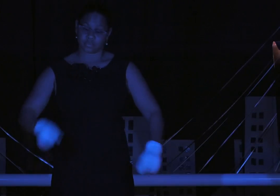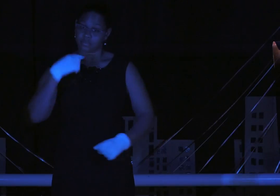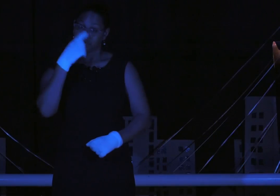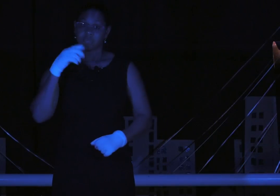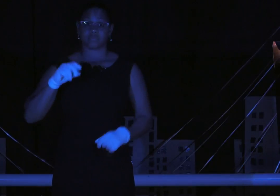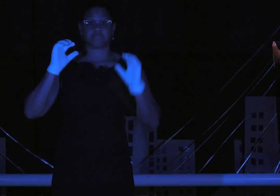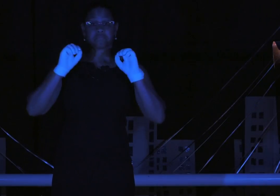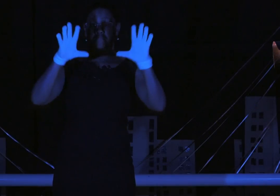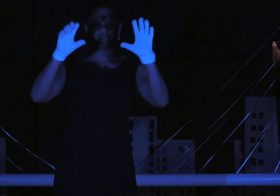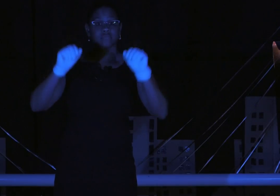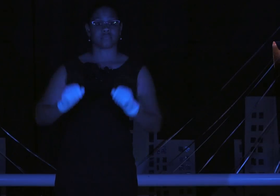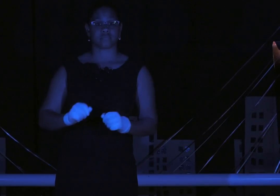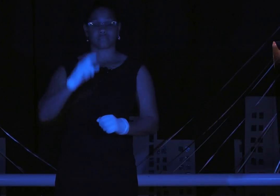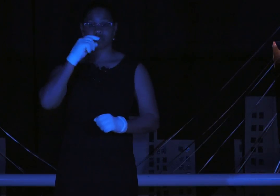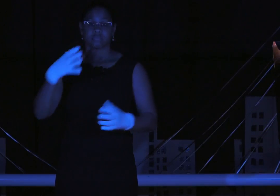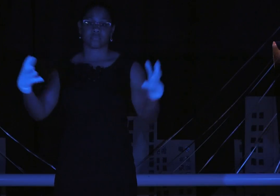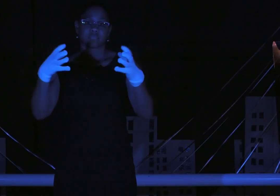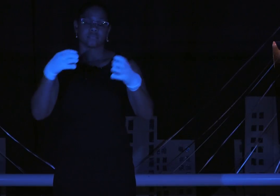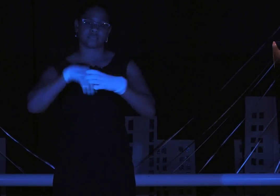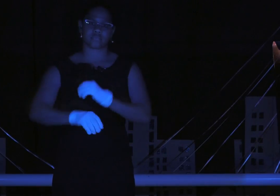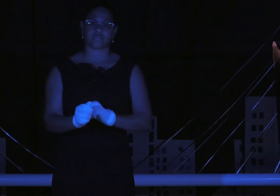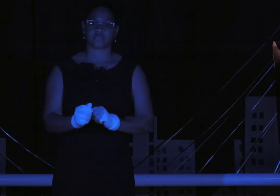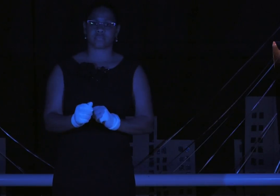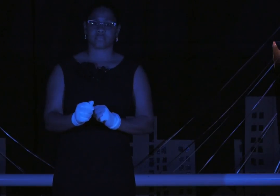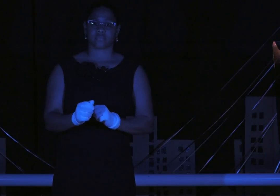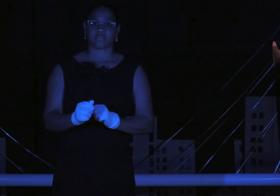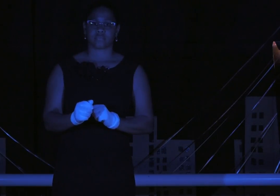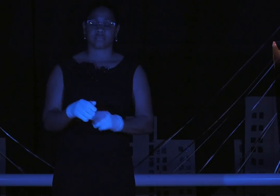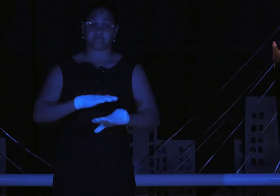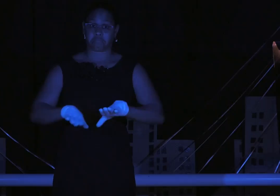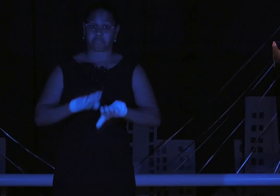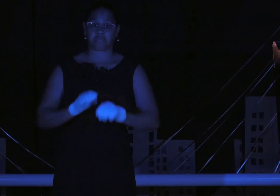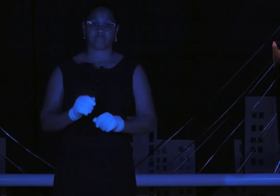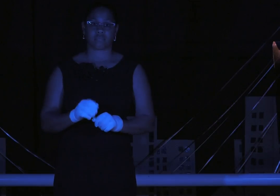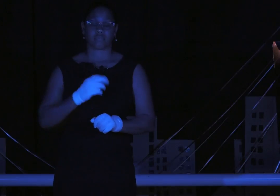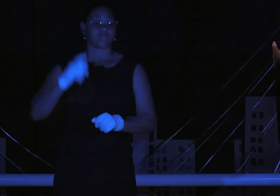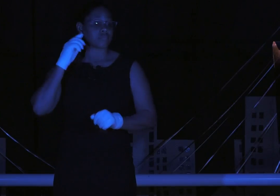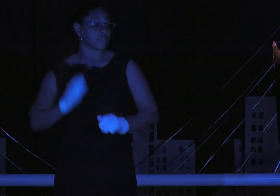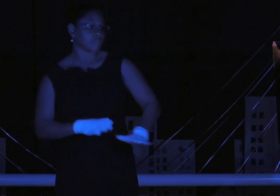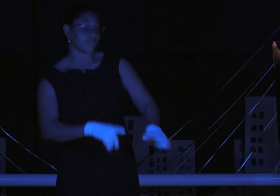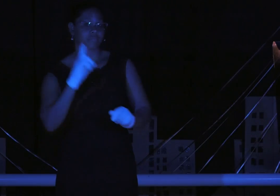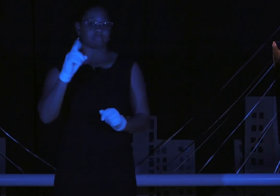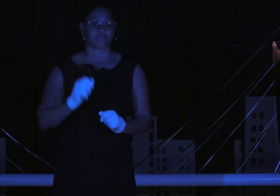nothing say a lot inside. Maybe the loud ones that say